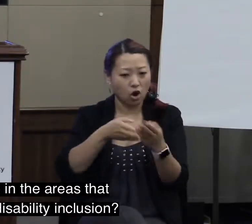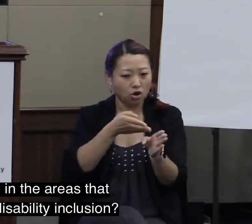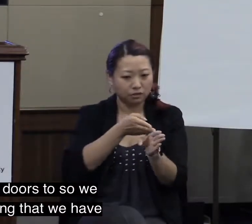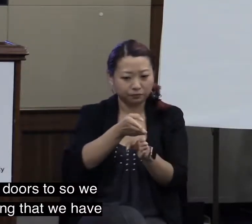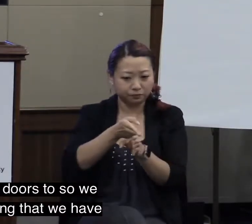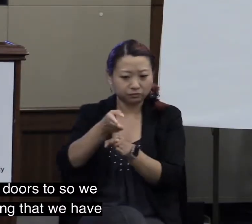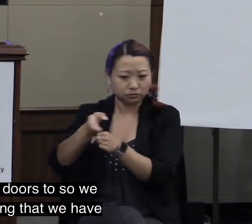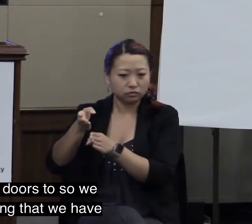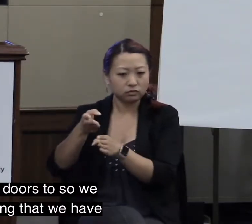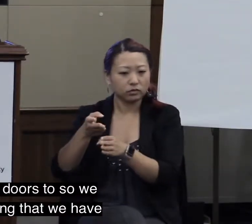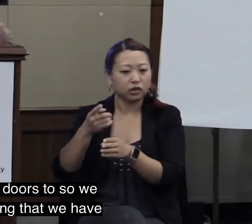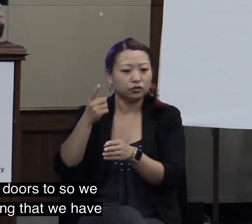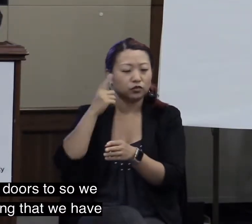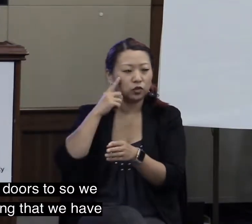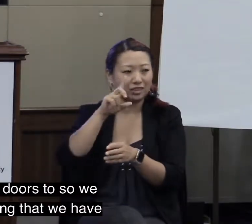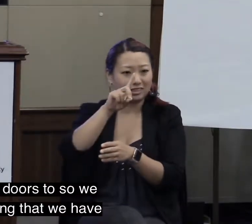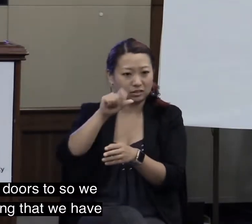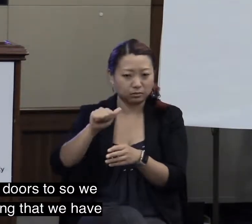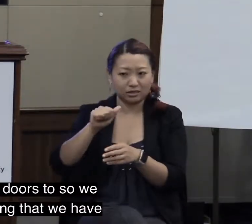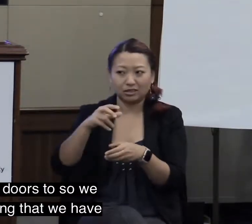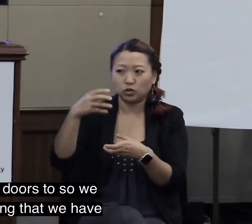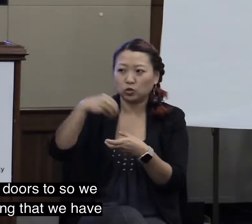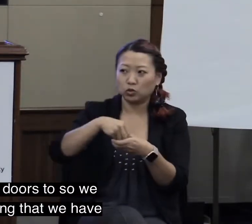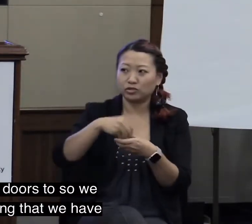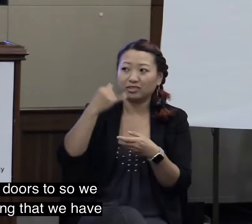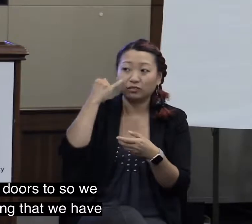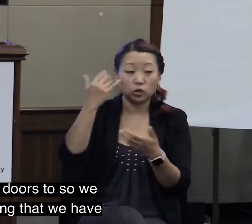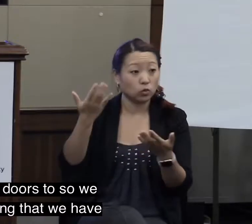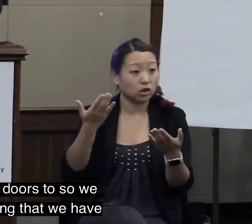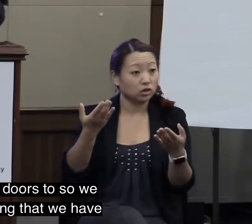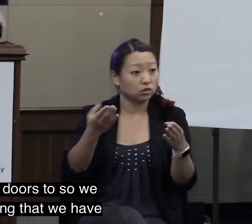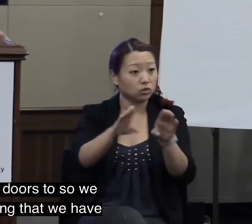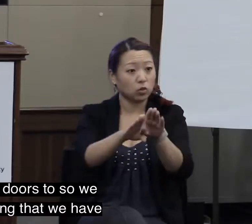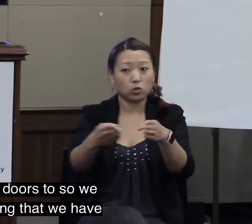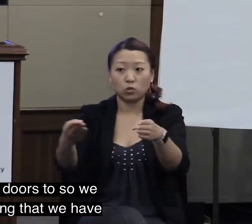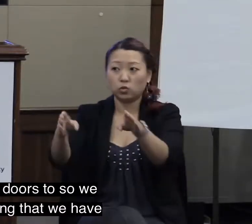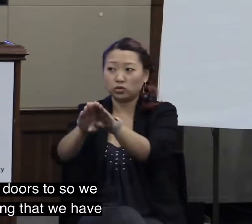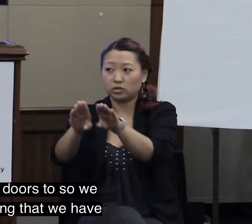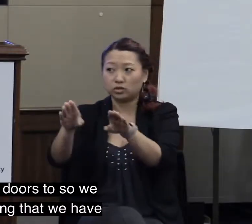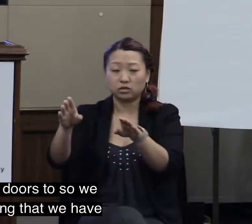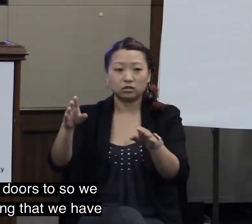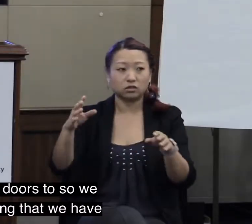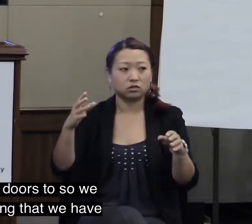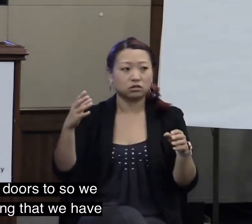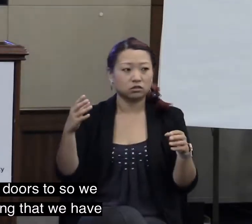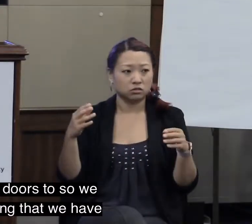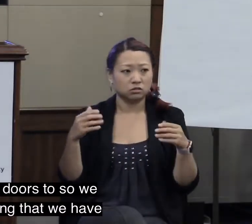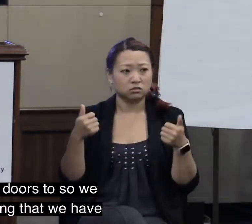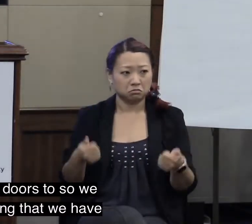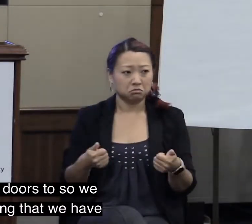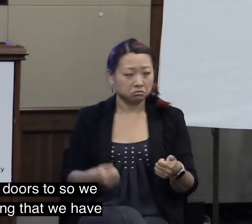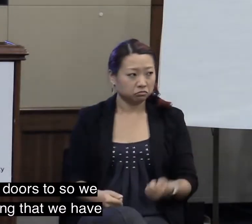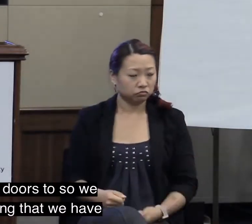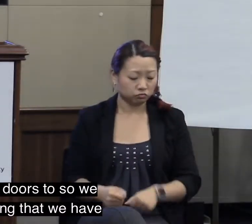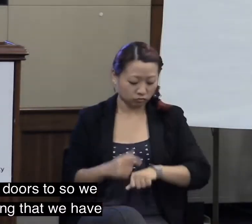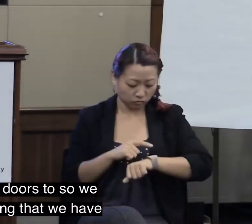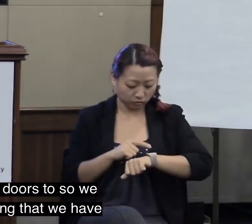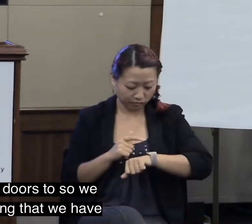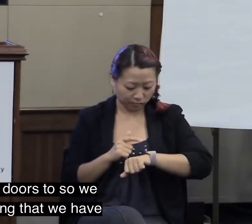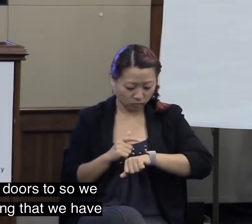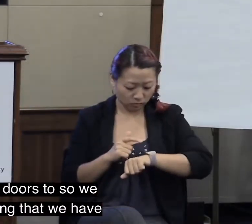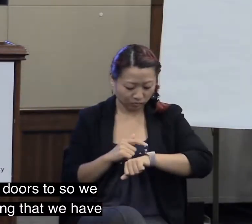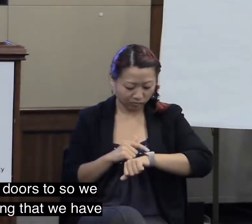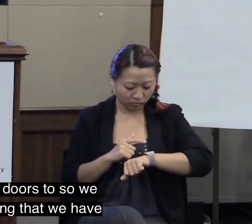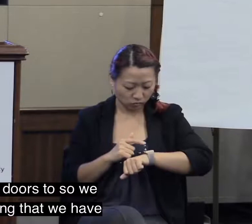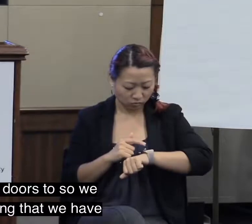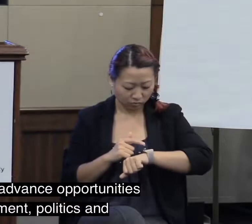inclusion. So if you want to pull the doors to so we can, so let me start